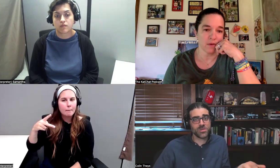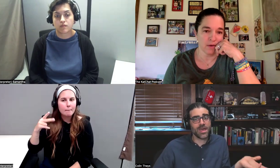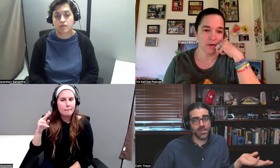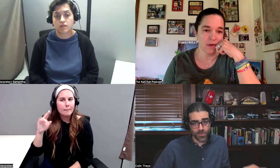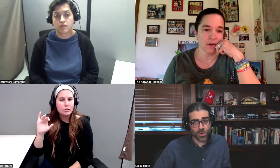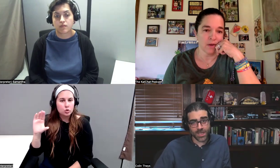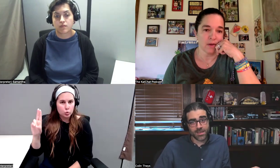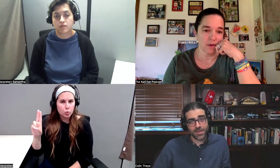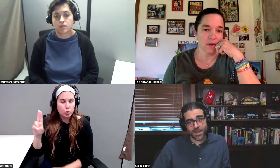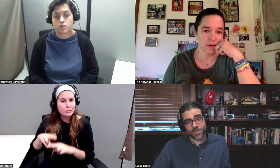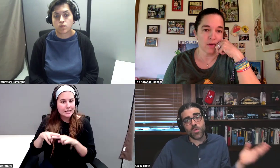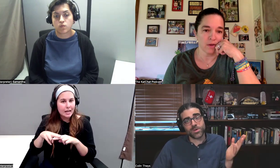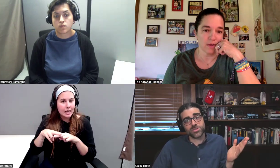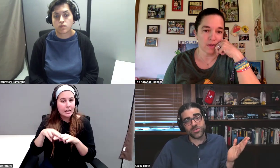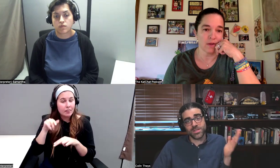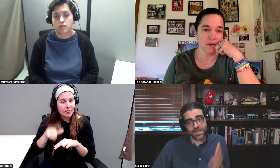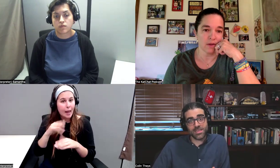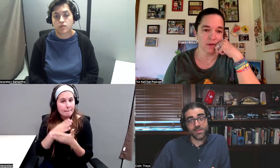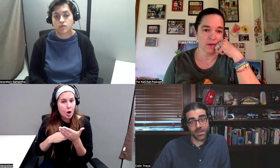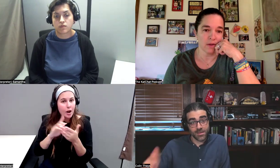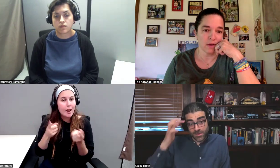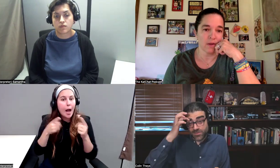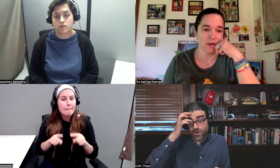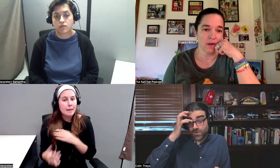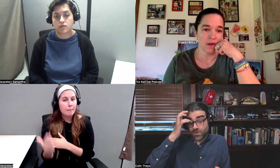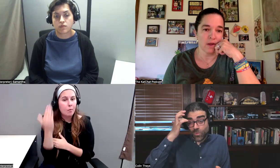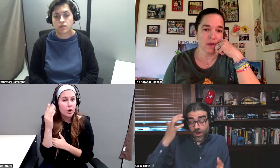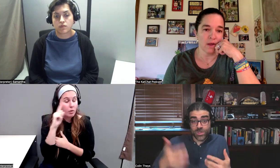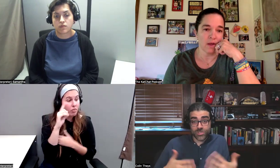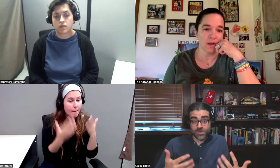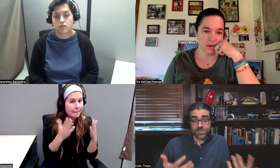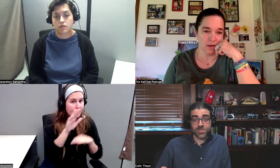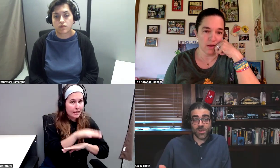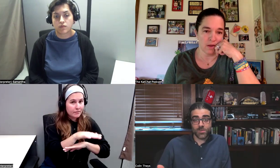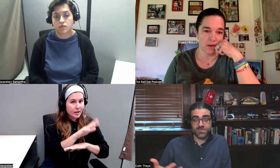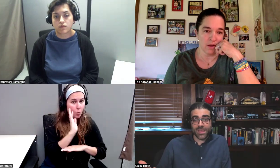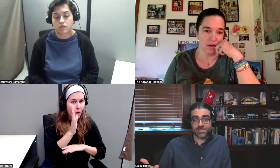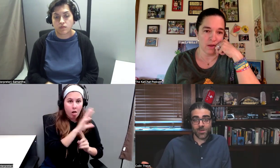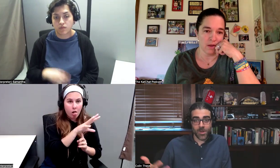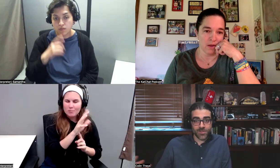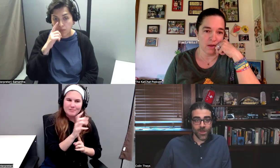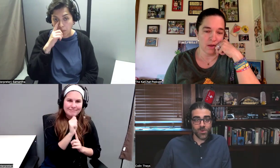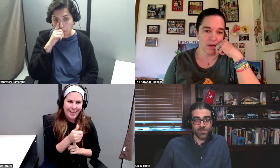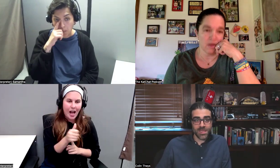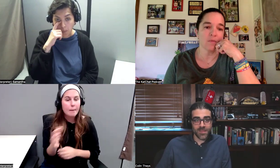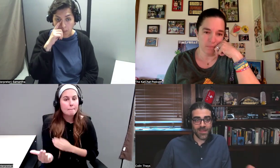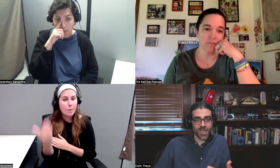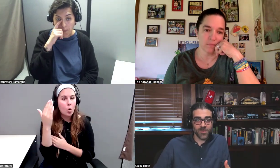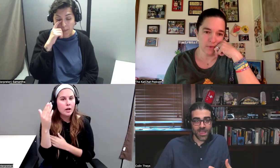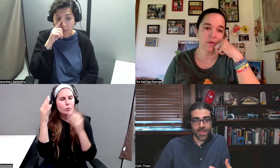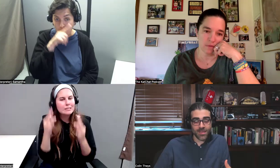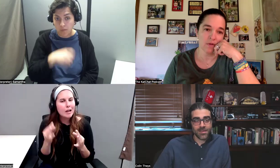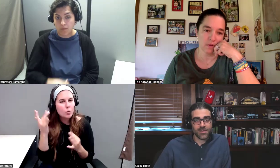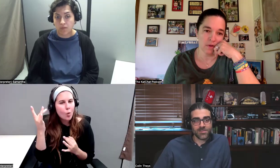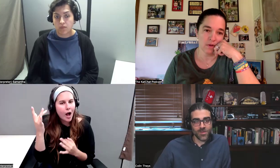ended up shooting that in the morning, and I thought we were going to shoot it in the evening. So where we chose to do it was based on where the sun would be at that time